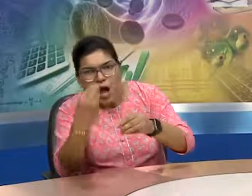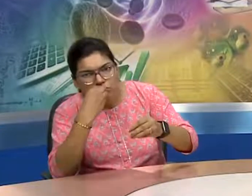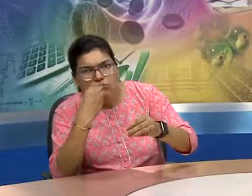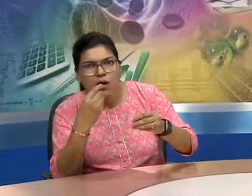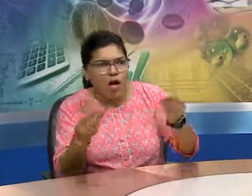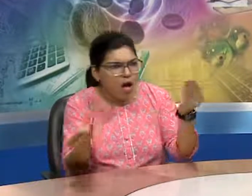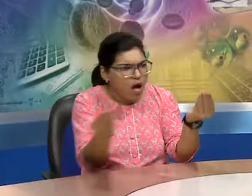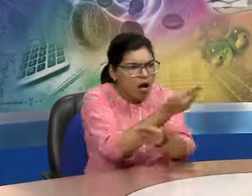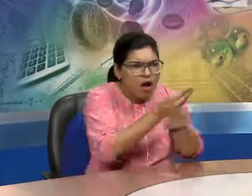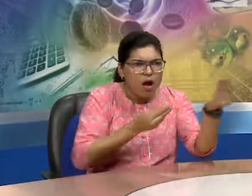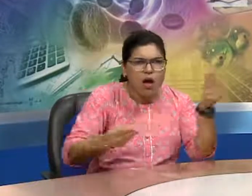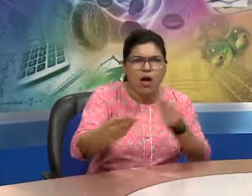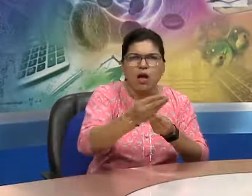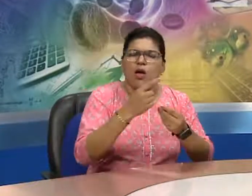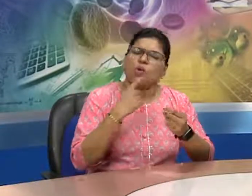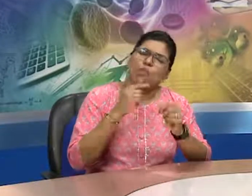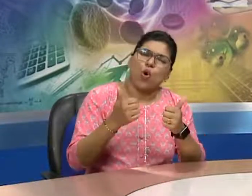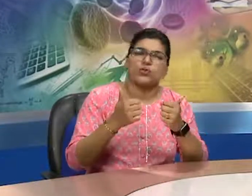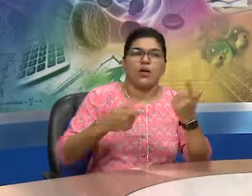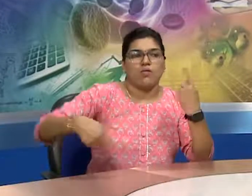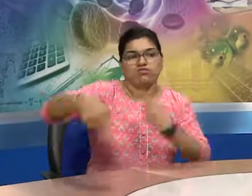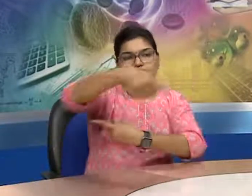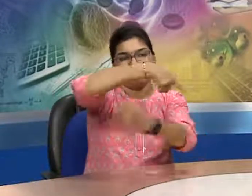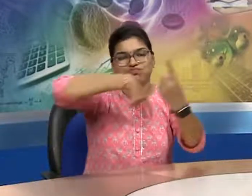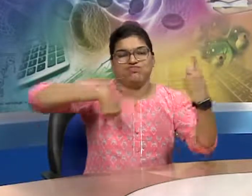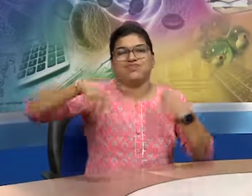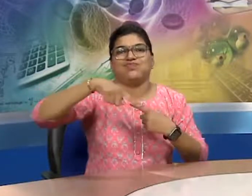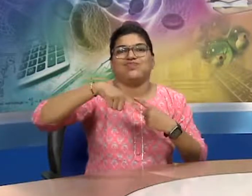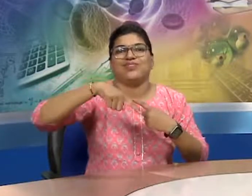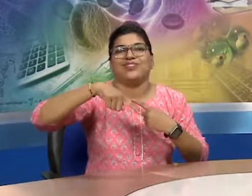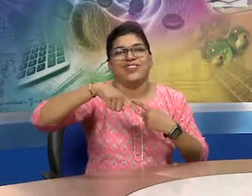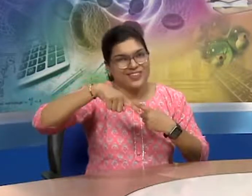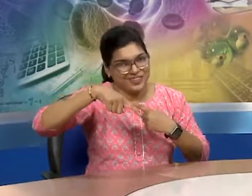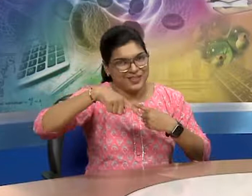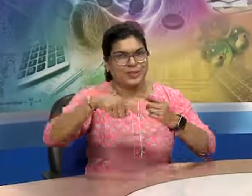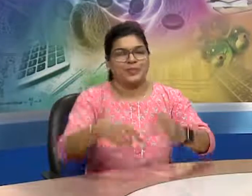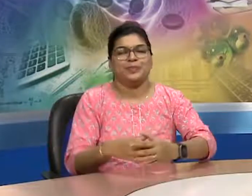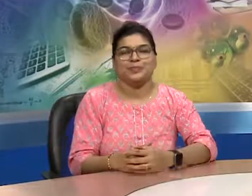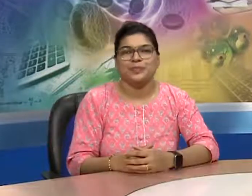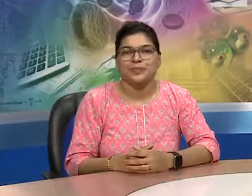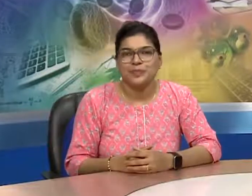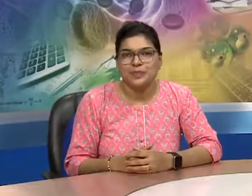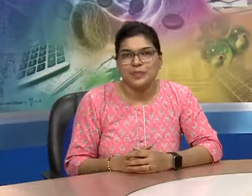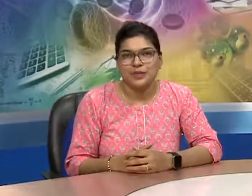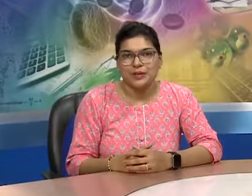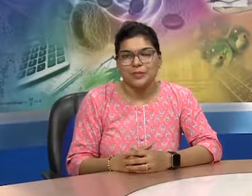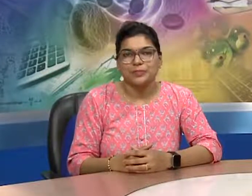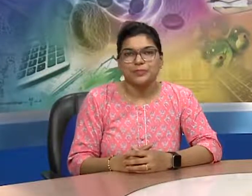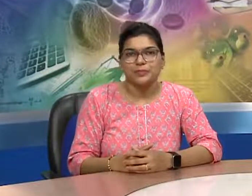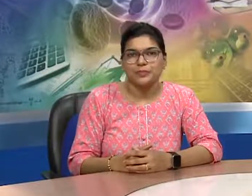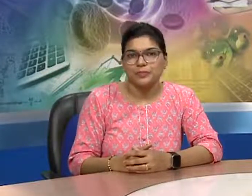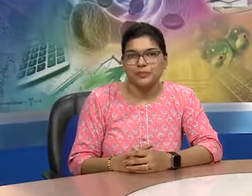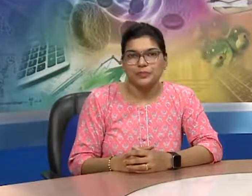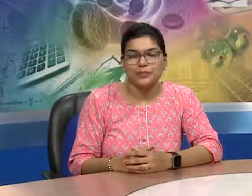of the animal as a food is different, but it is going in a cycle.